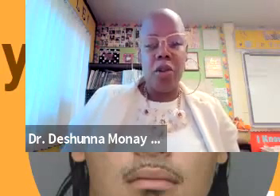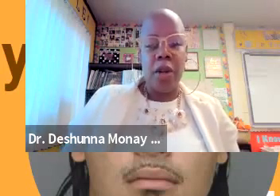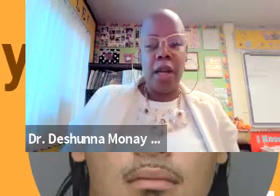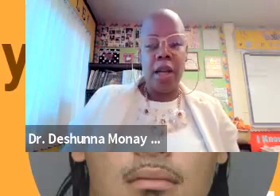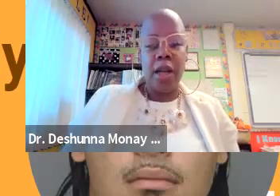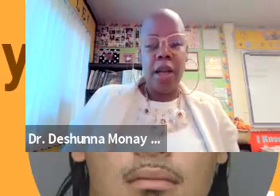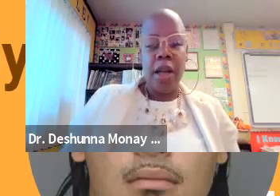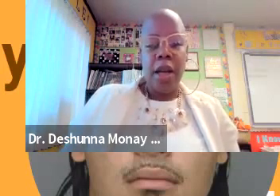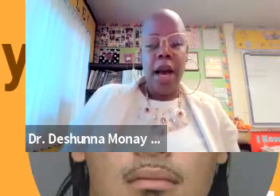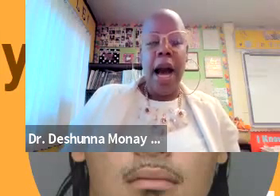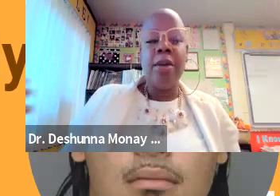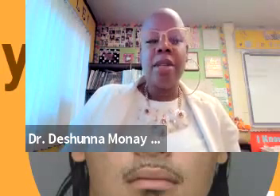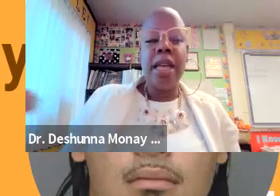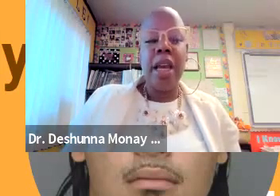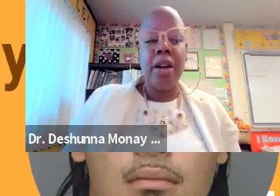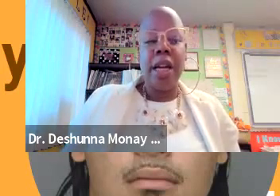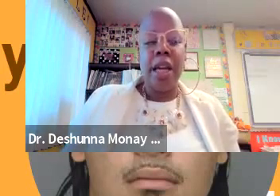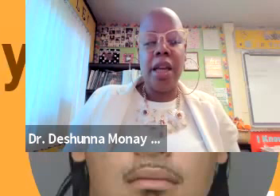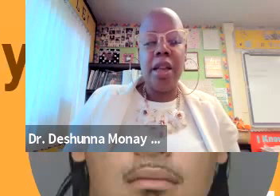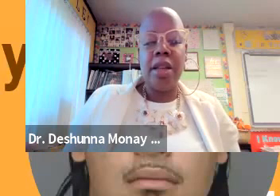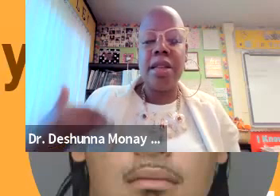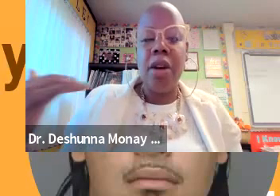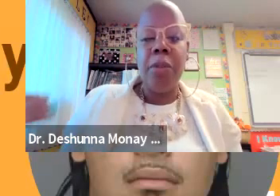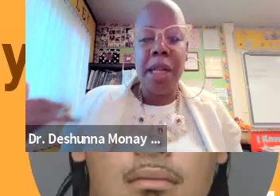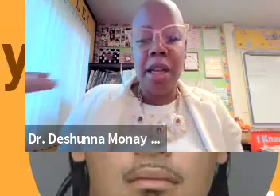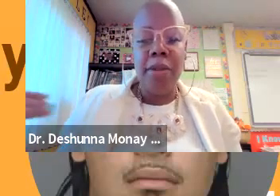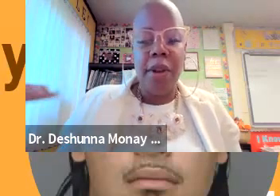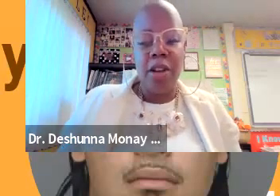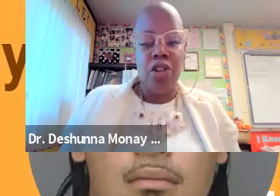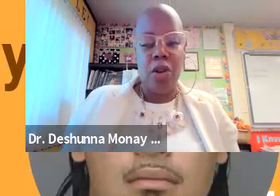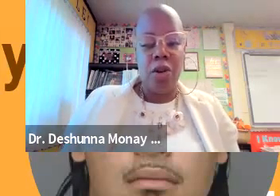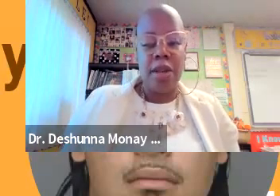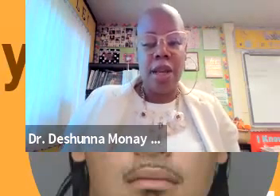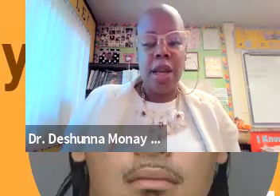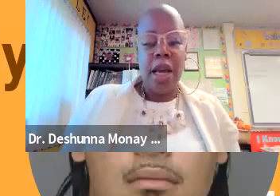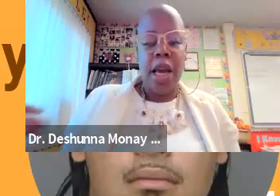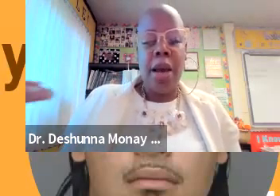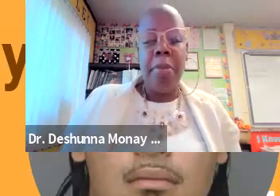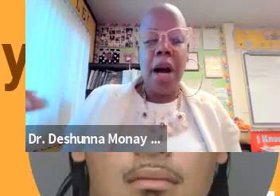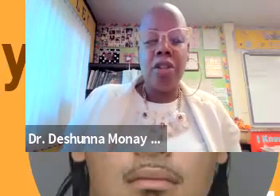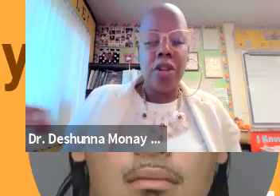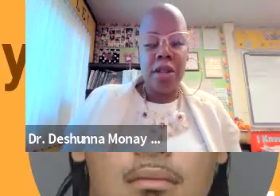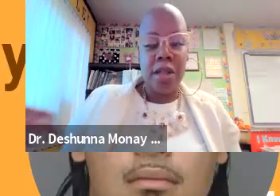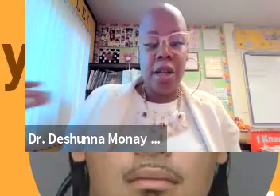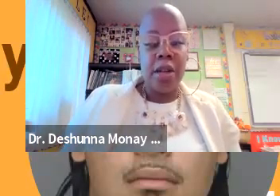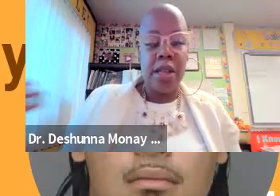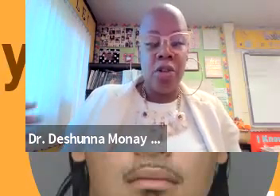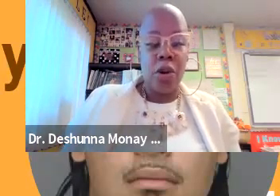full-time student. I was carrying the self-belief issues and